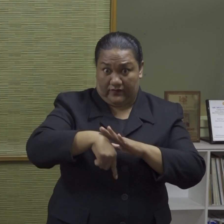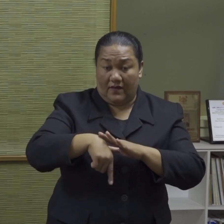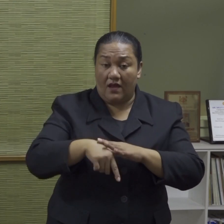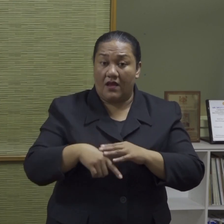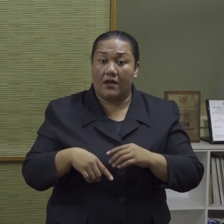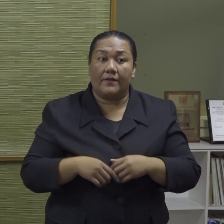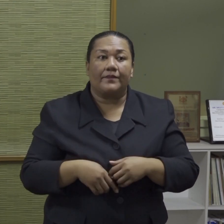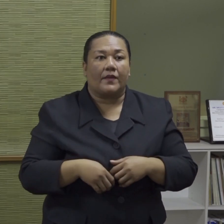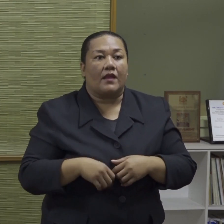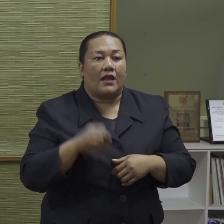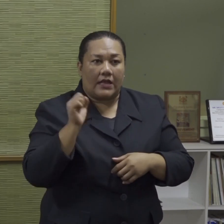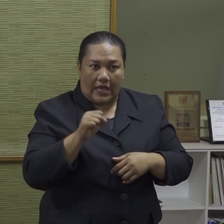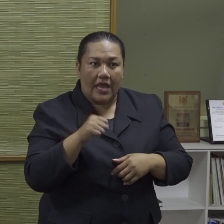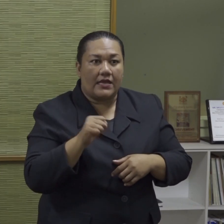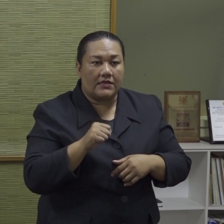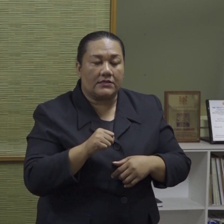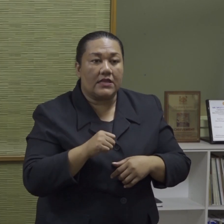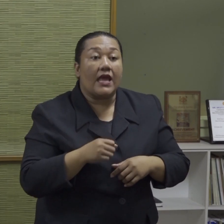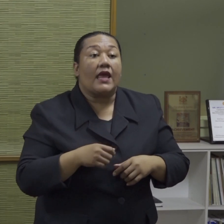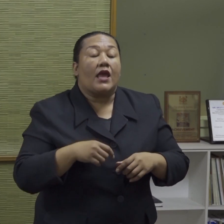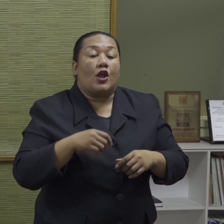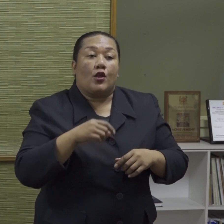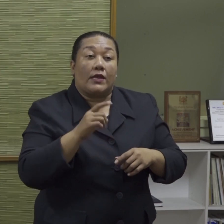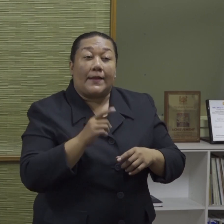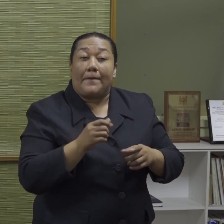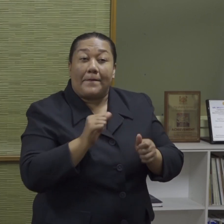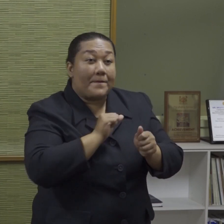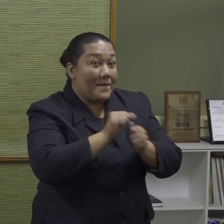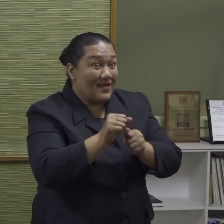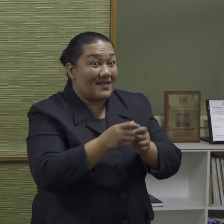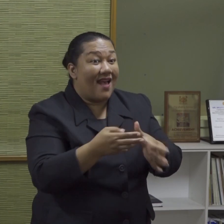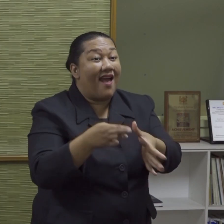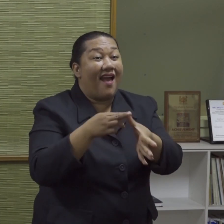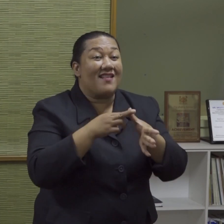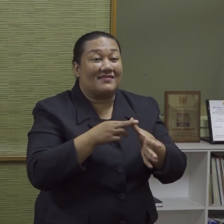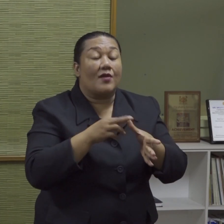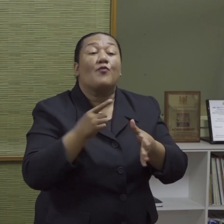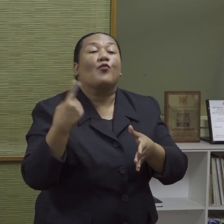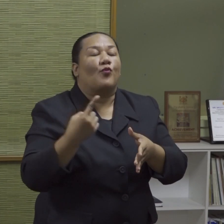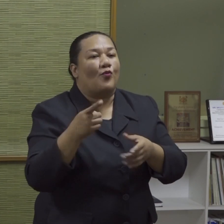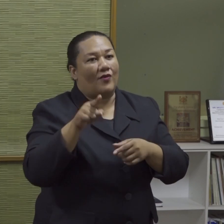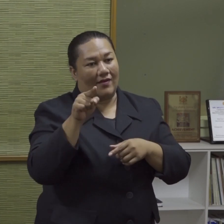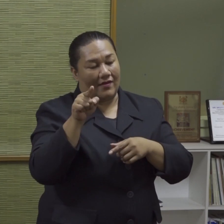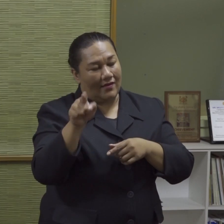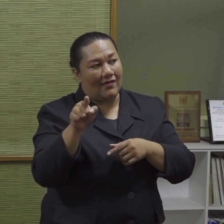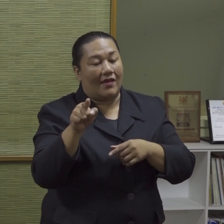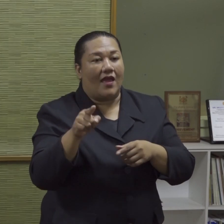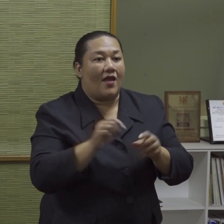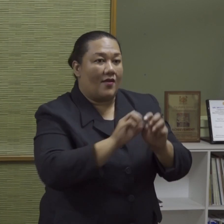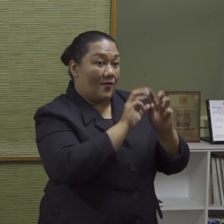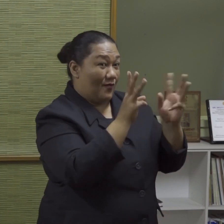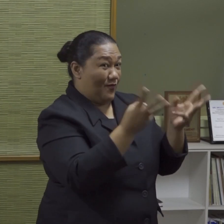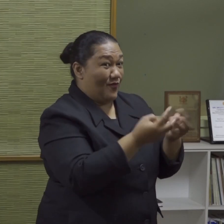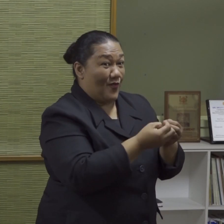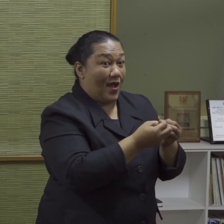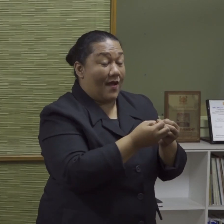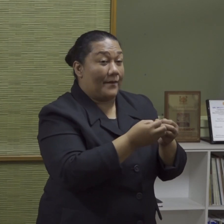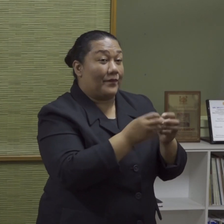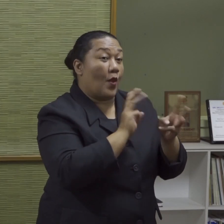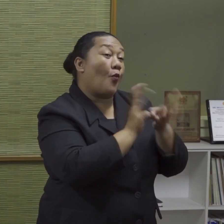Again, that question is best answered by Director Met. As per our discussion prior coming down,